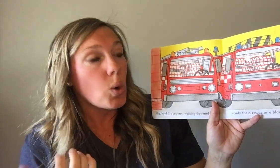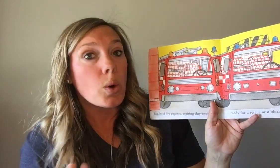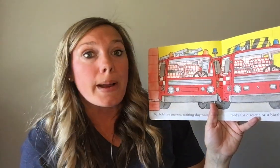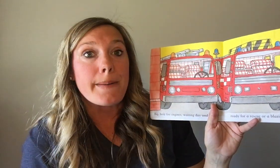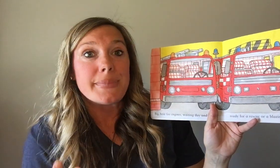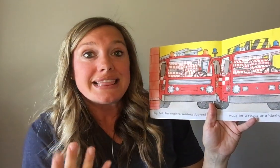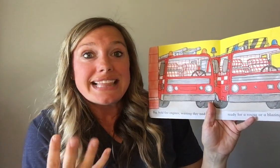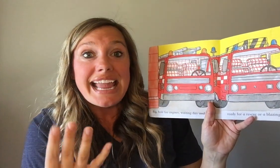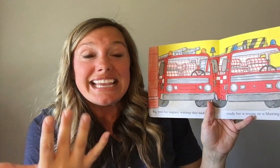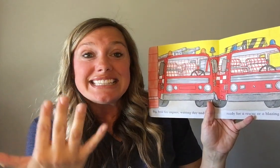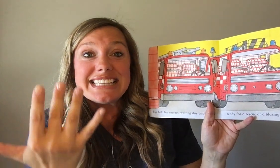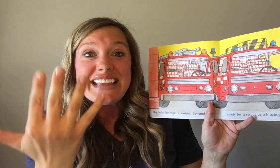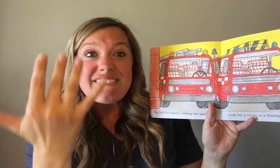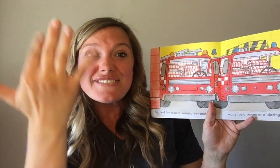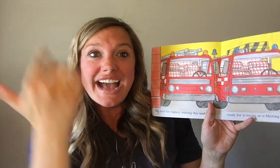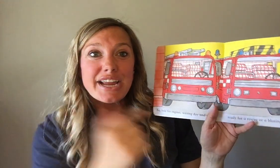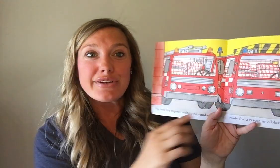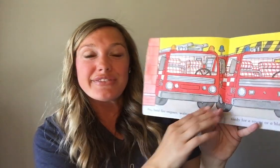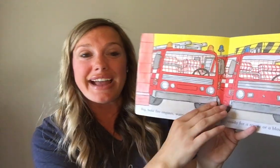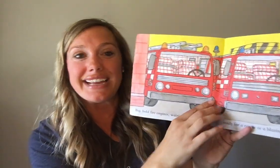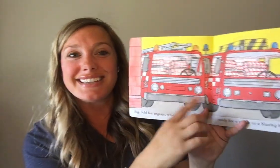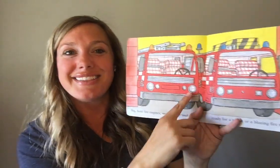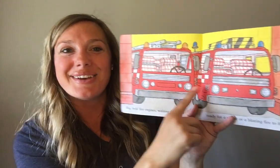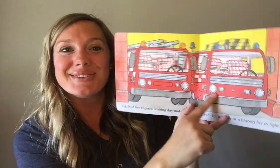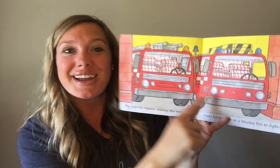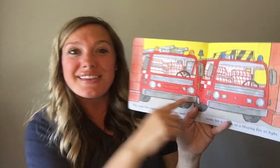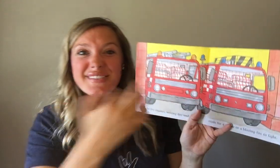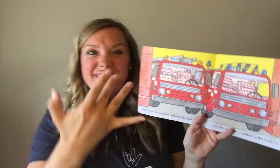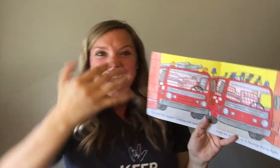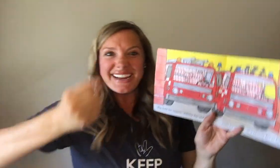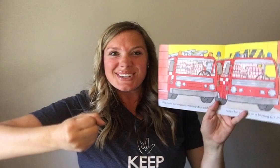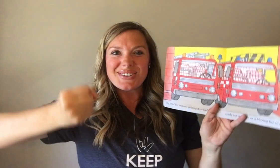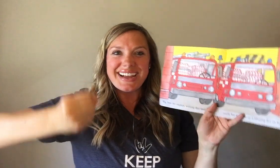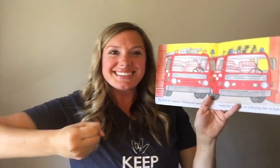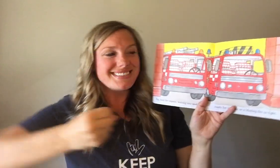or a blazing firefight. Those are the fire trucks.